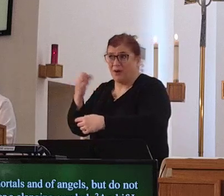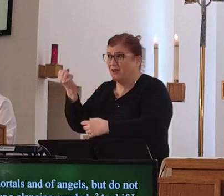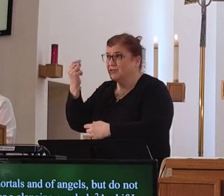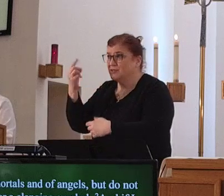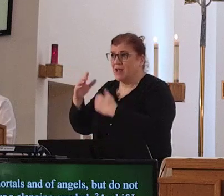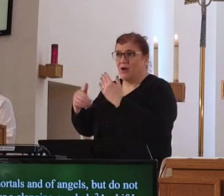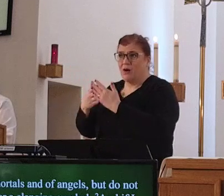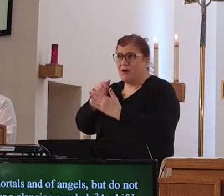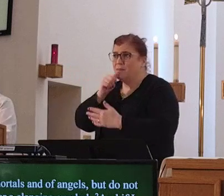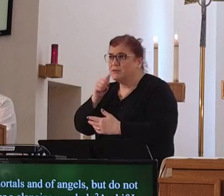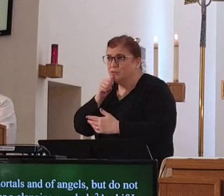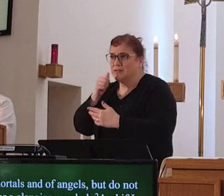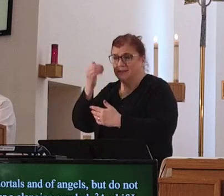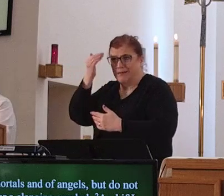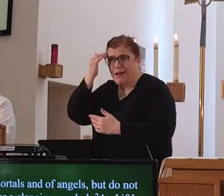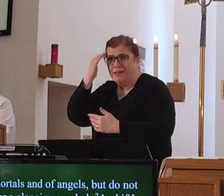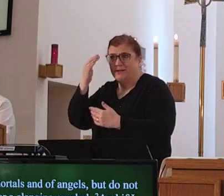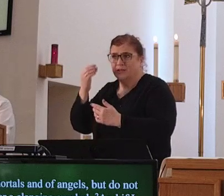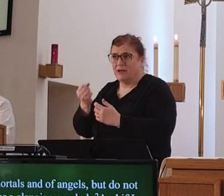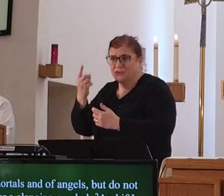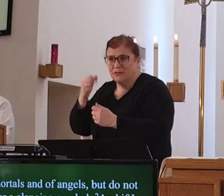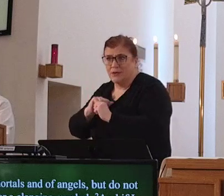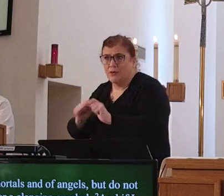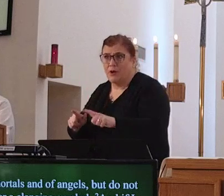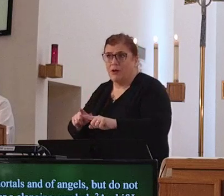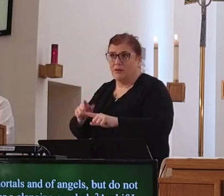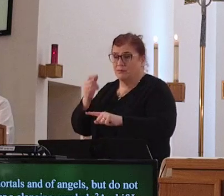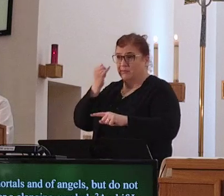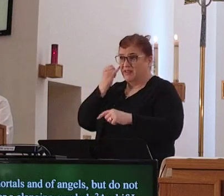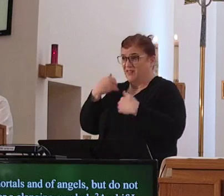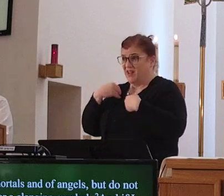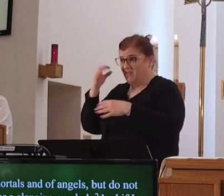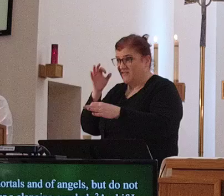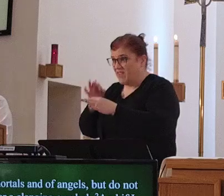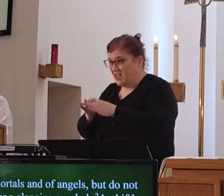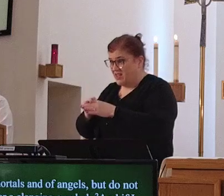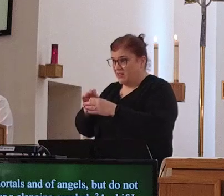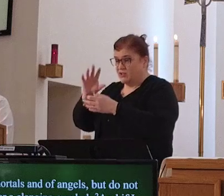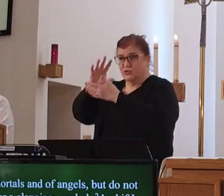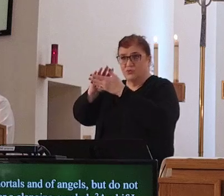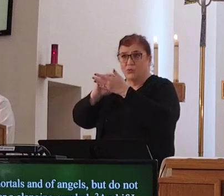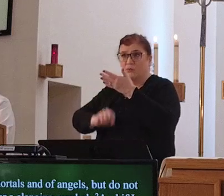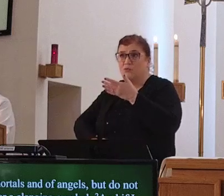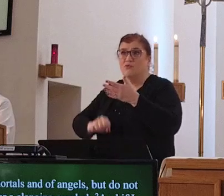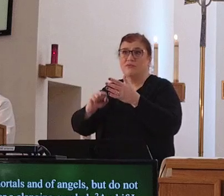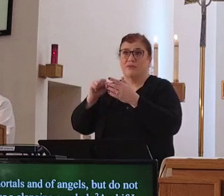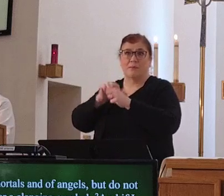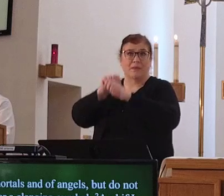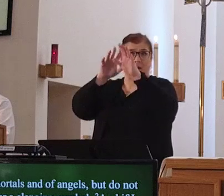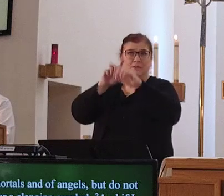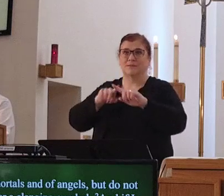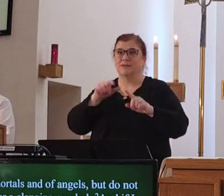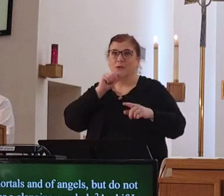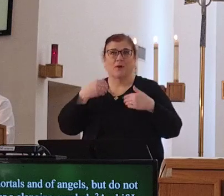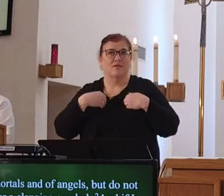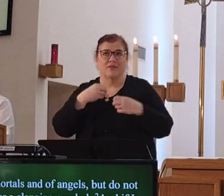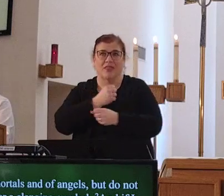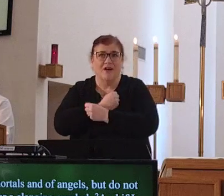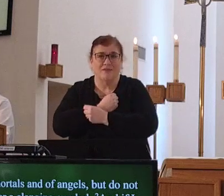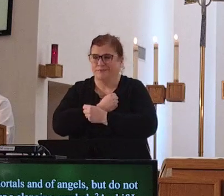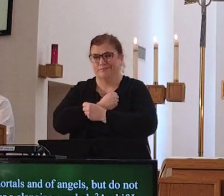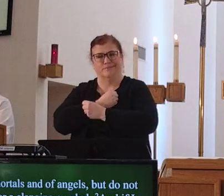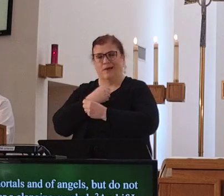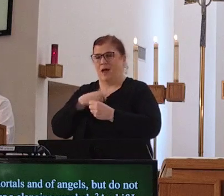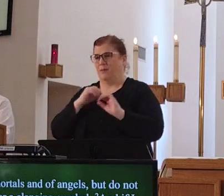all mysteries and all knowledge, and if I have faith so as to remove mountains, but do not have love, I